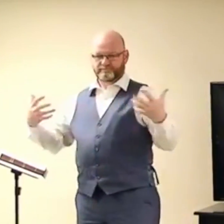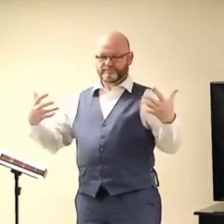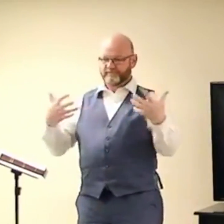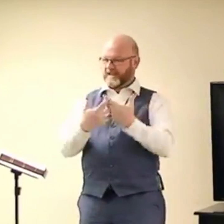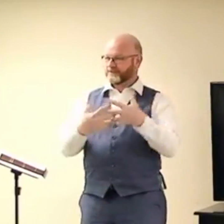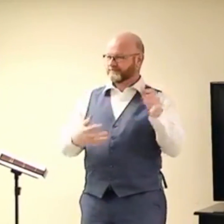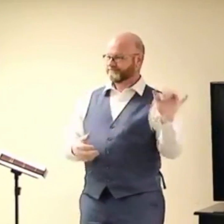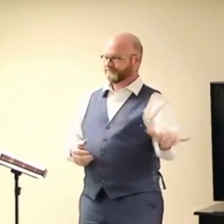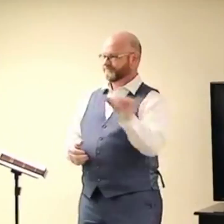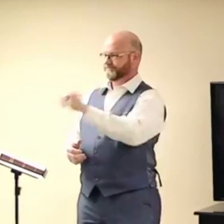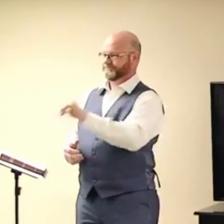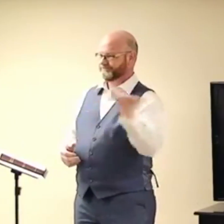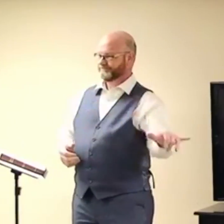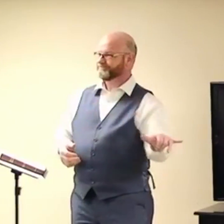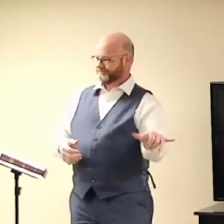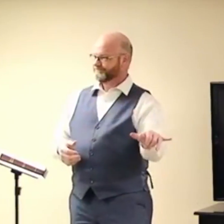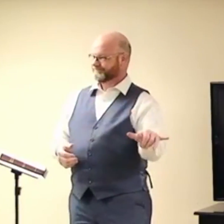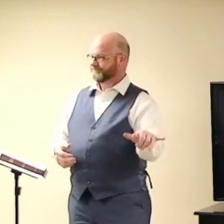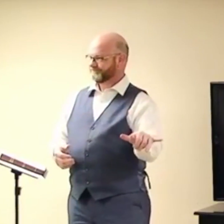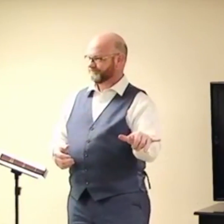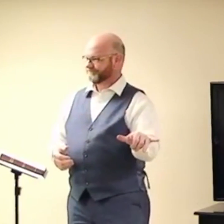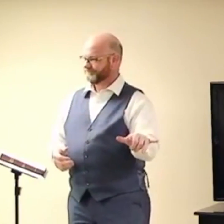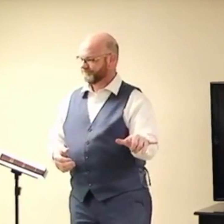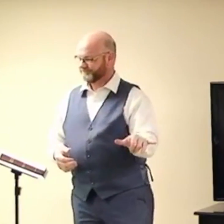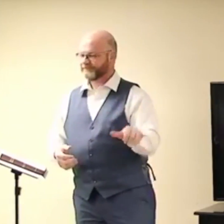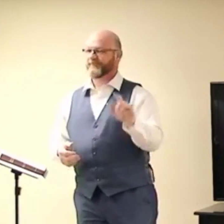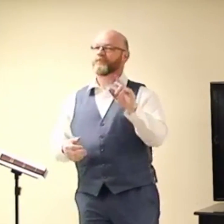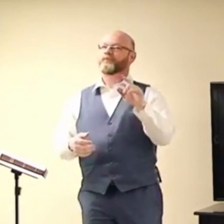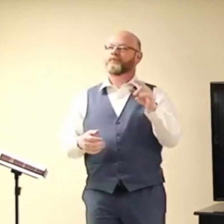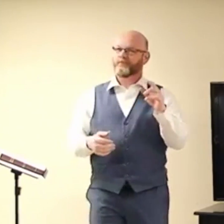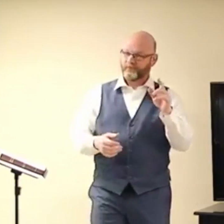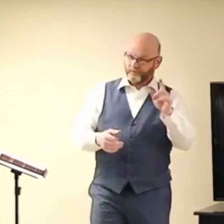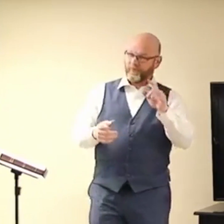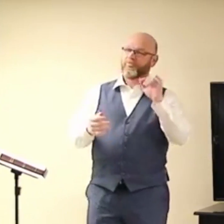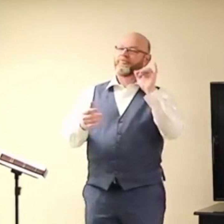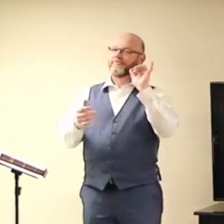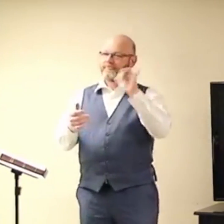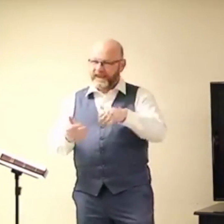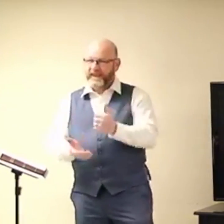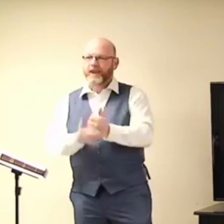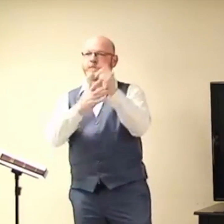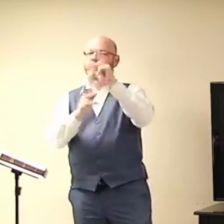They understood that Jesus' teachings, his talk,